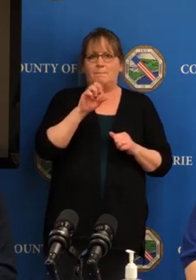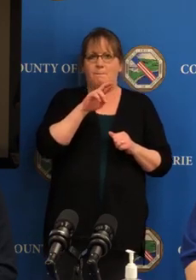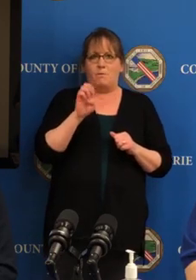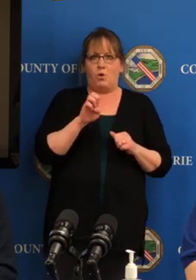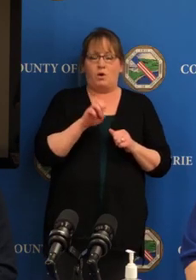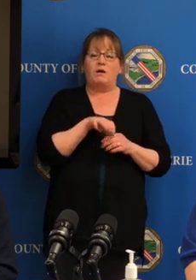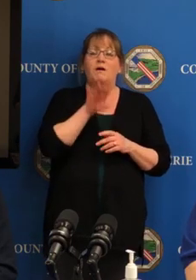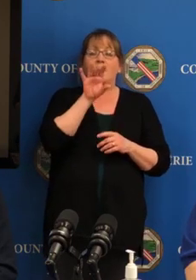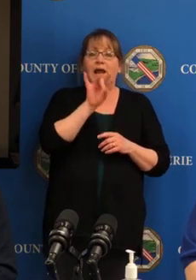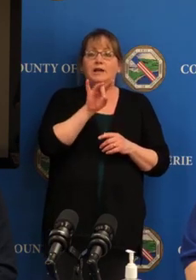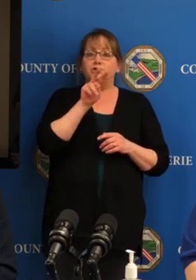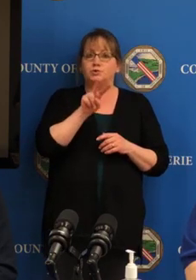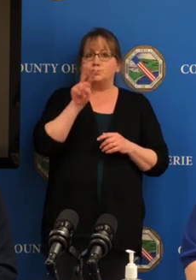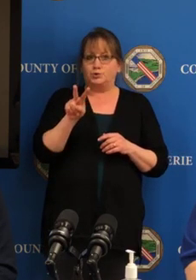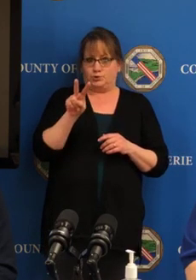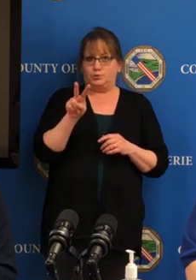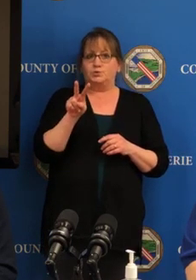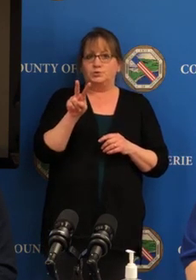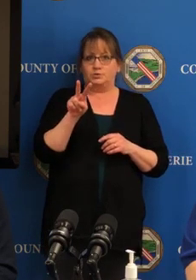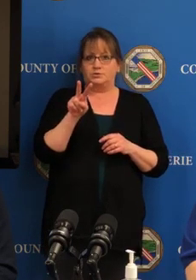is